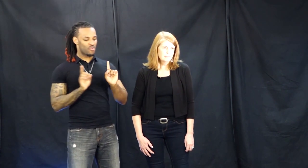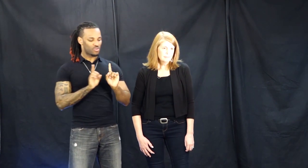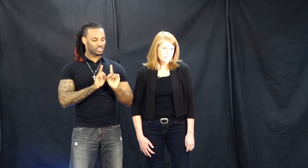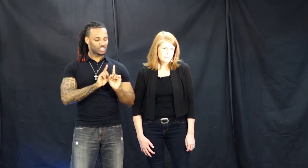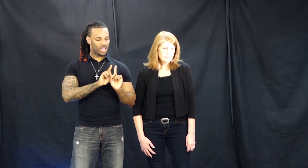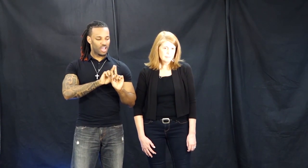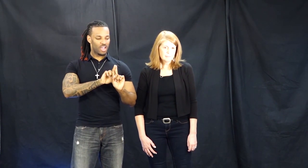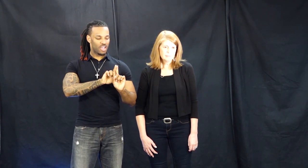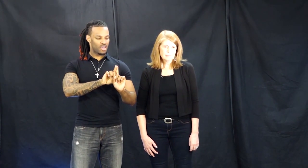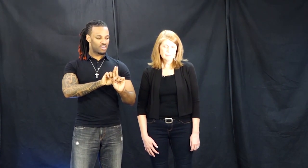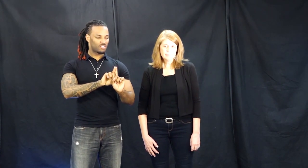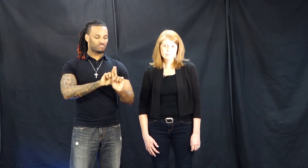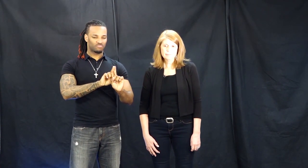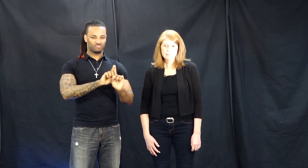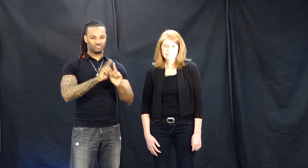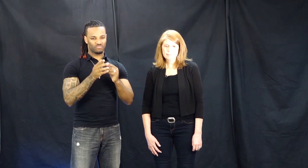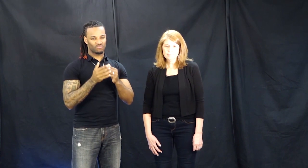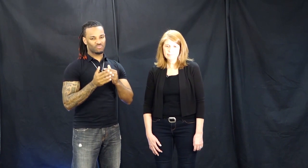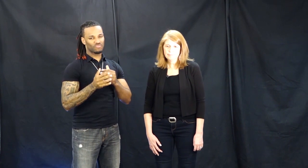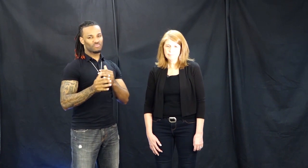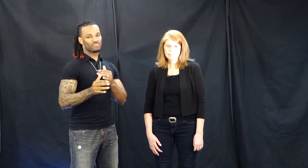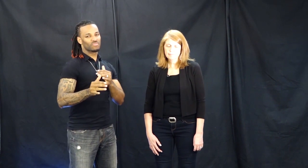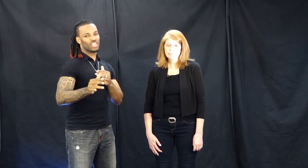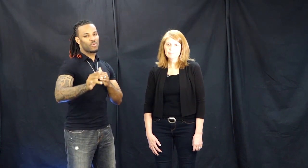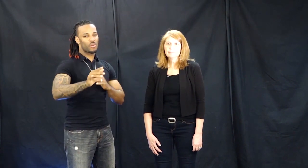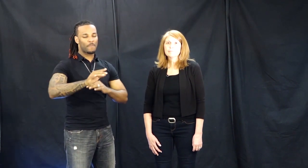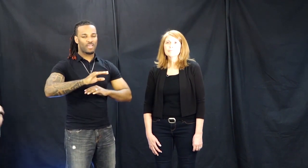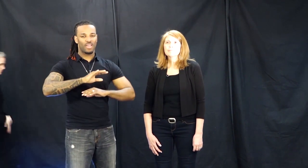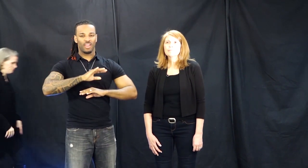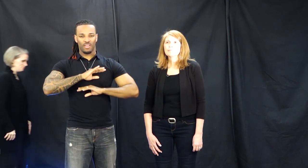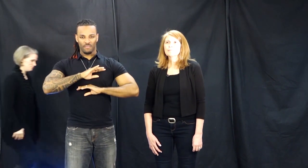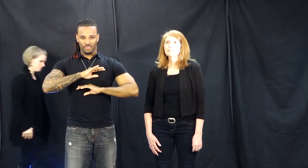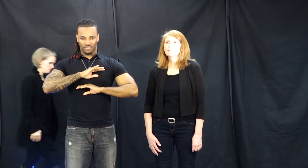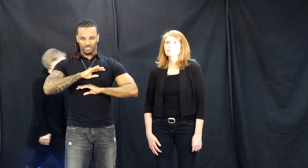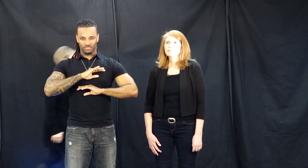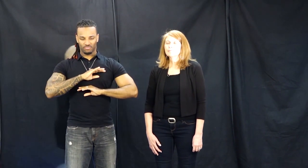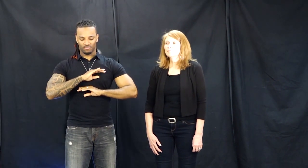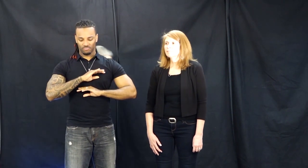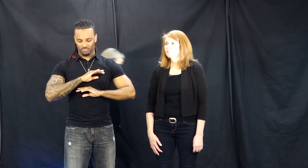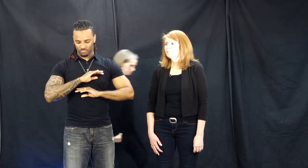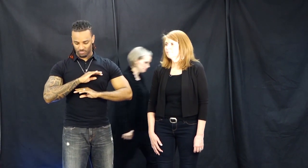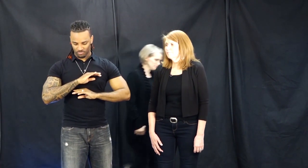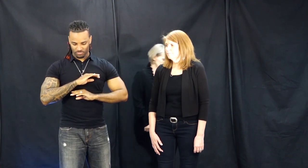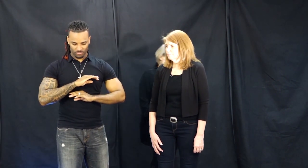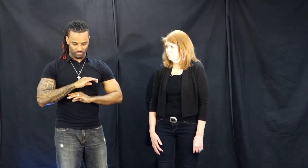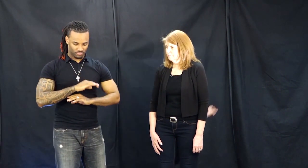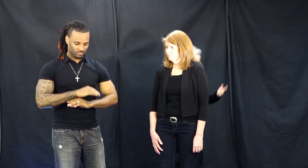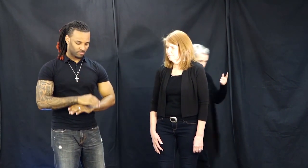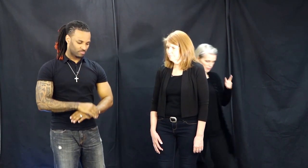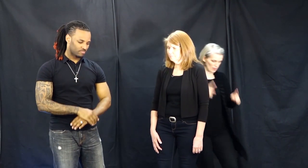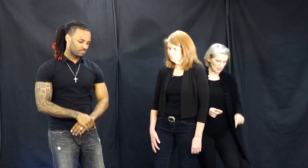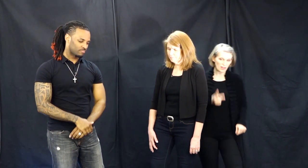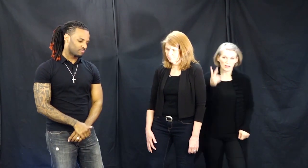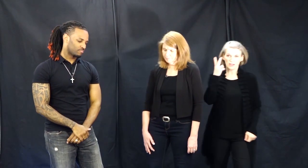your side. That would be enough. If you see him in the